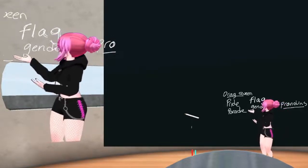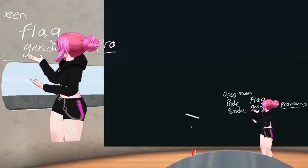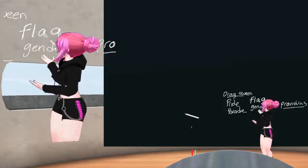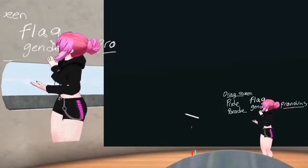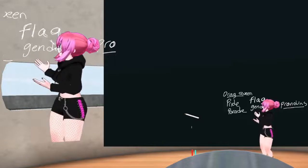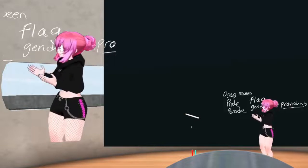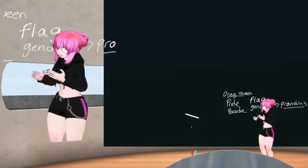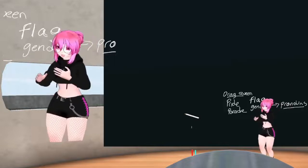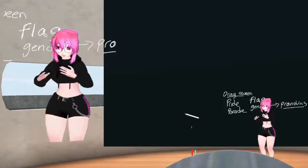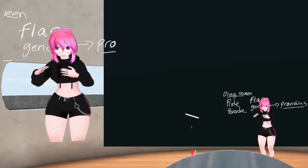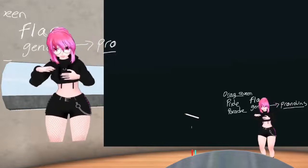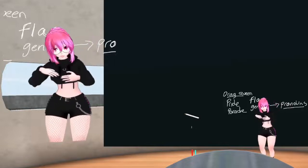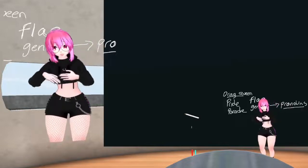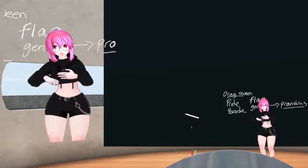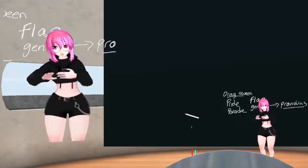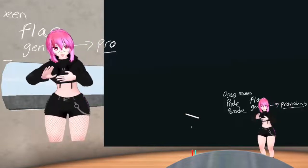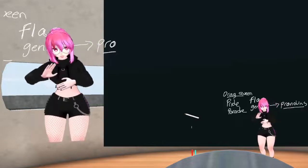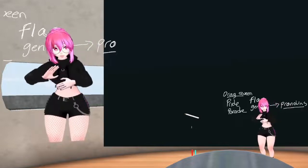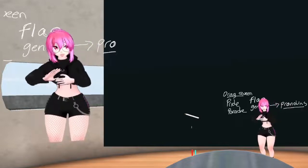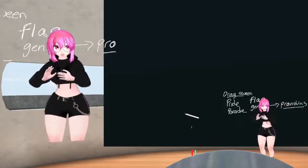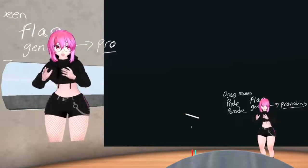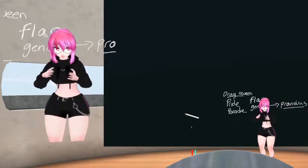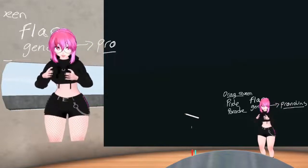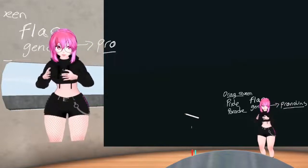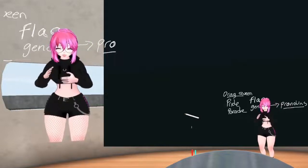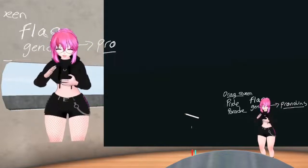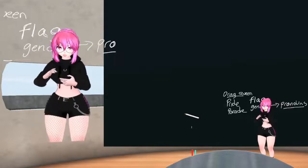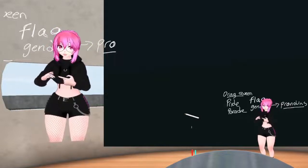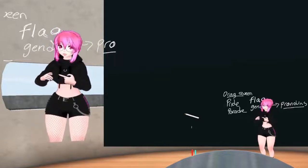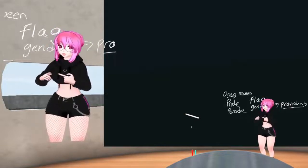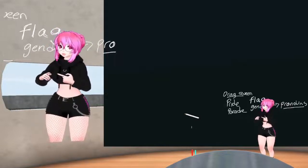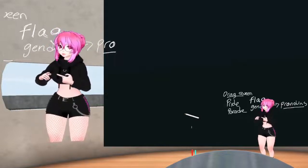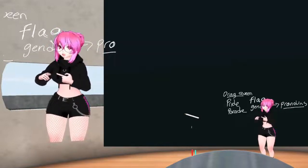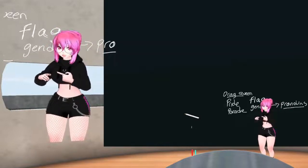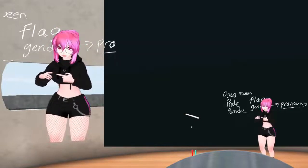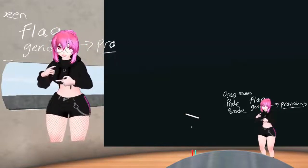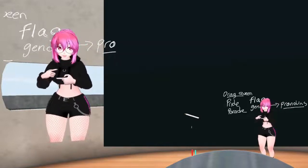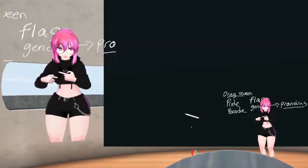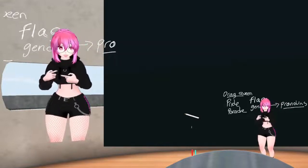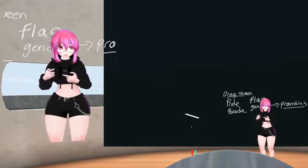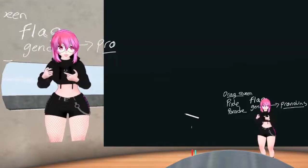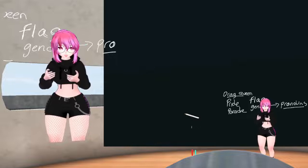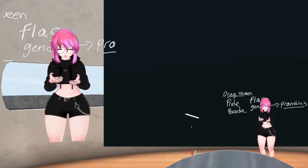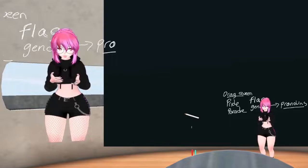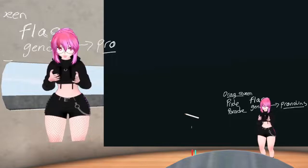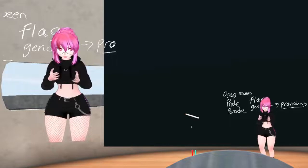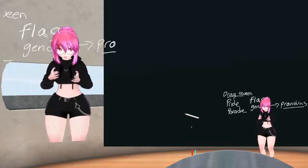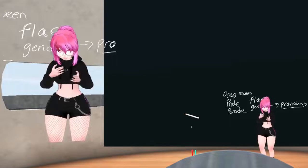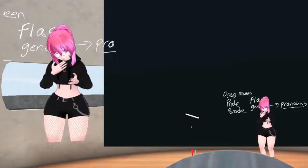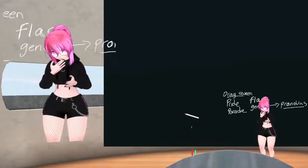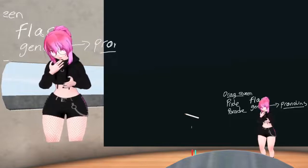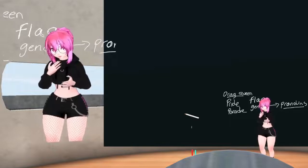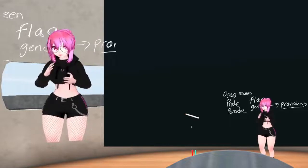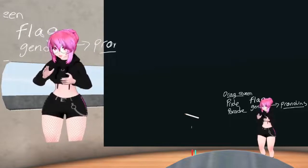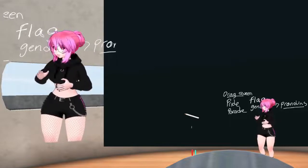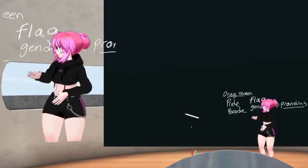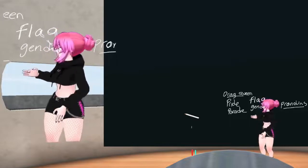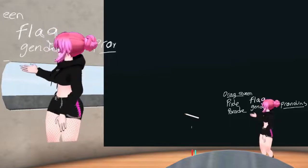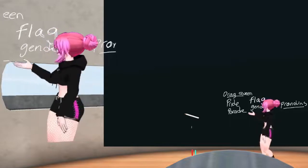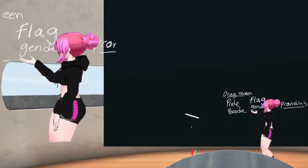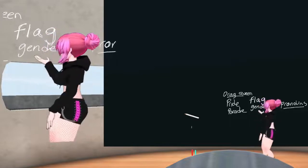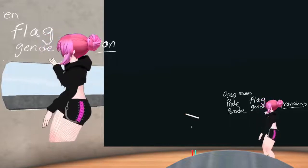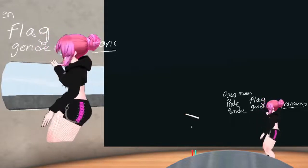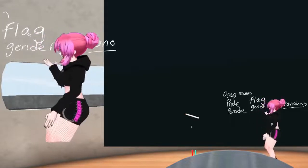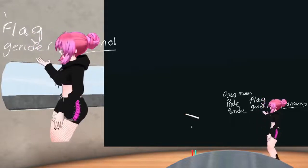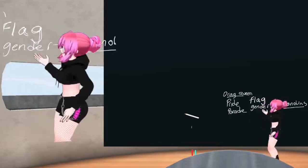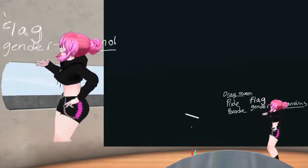gender itself is something that is still learning how to find its place within the actual signs and the ways that we reference it.